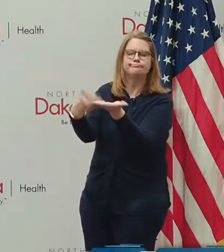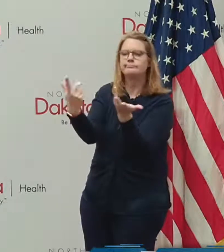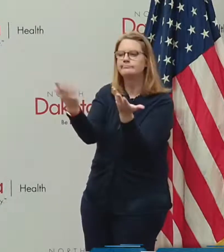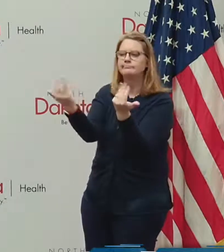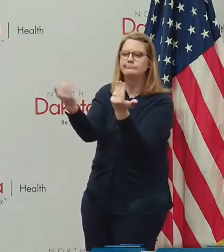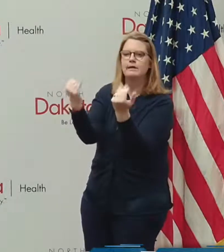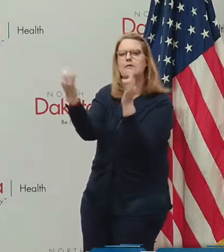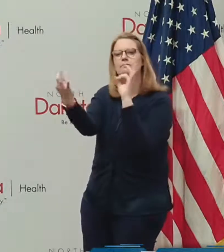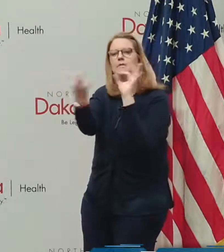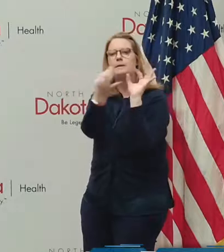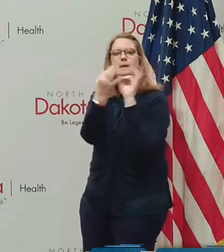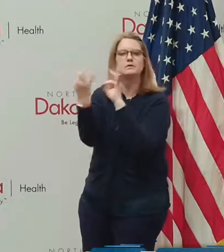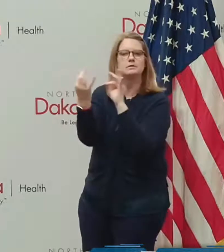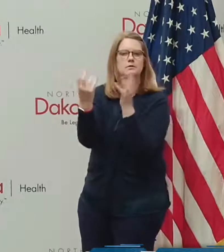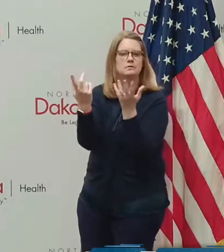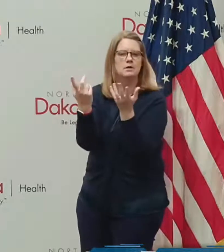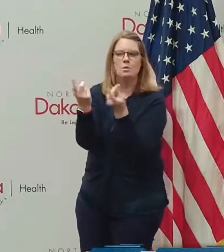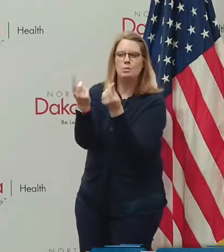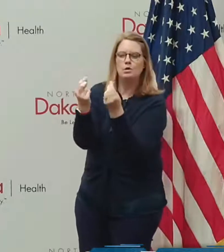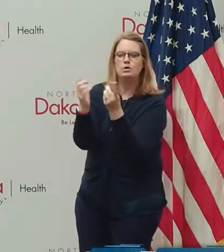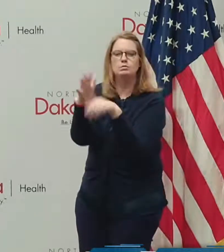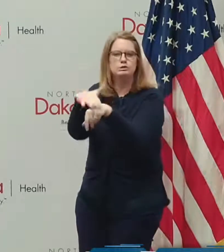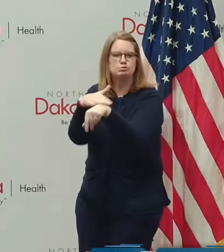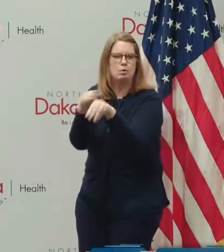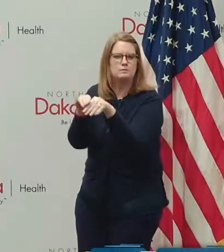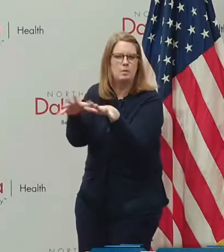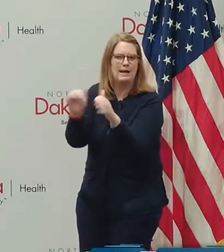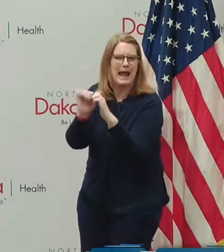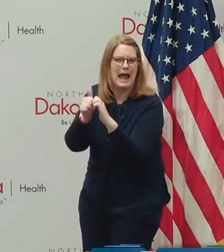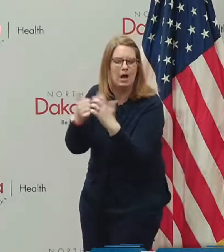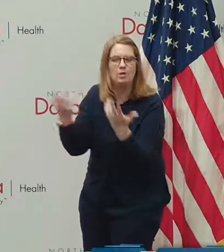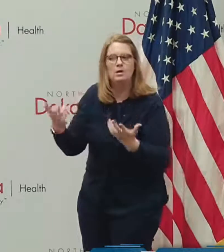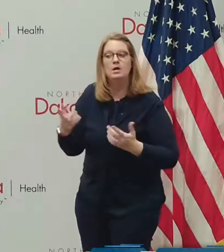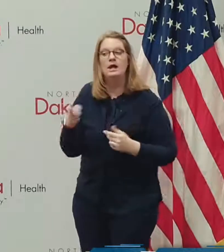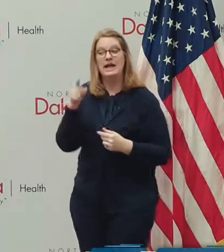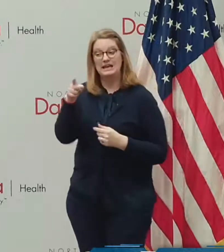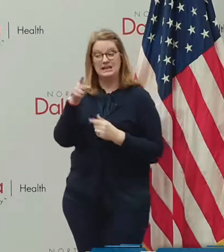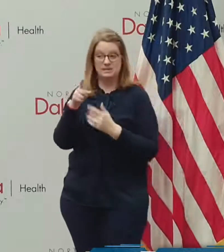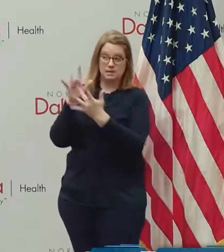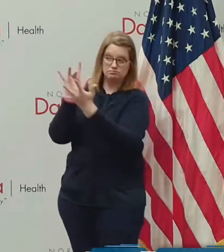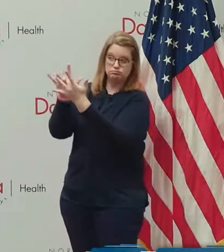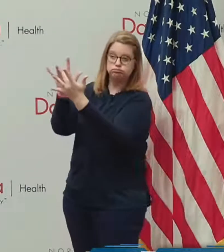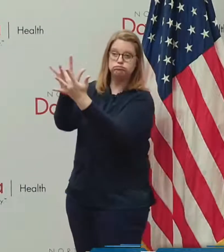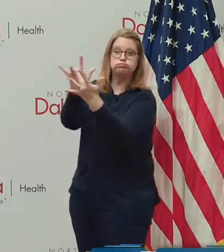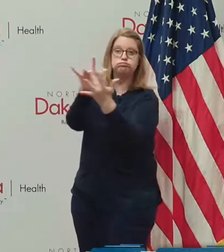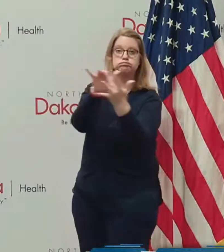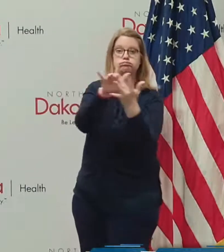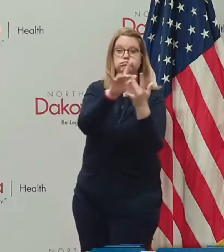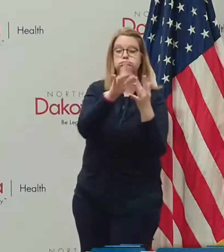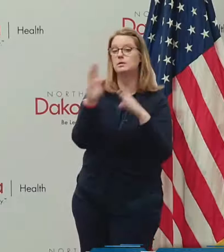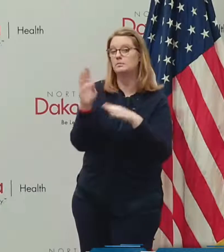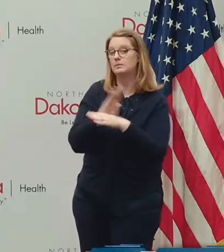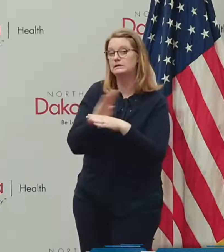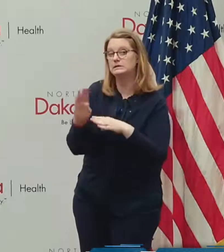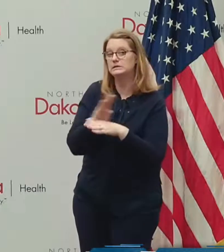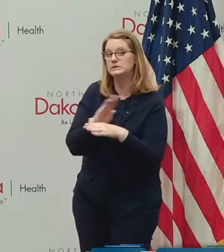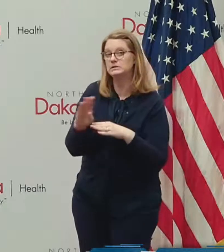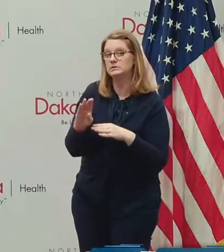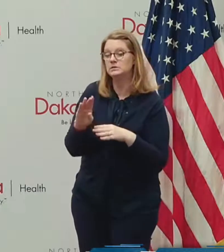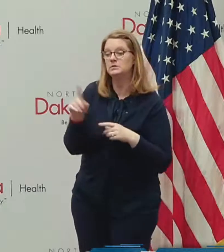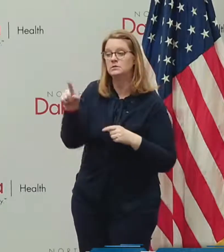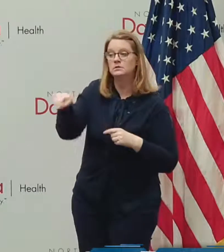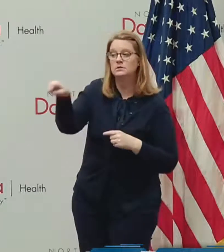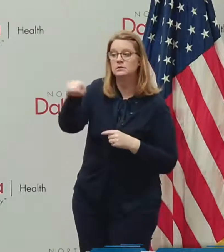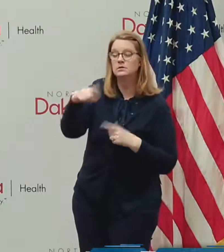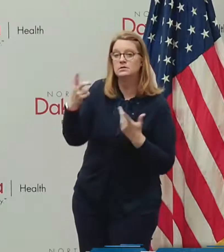about how to brainstorm on slowing the spread. And I know that he's been reaching out to individual businesses in their community that have